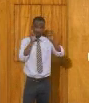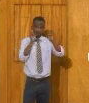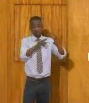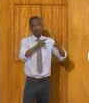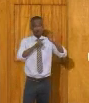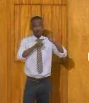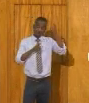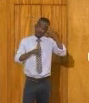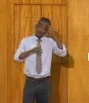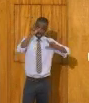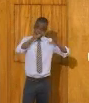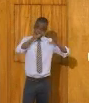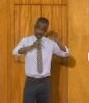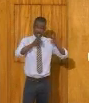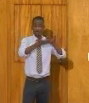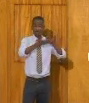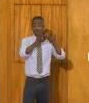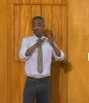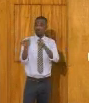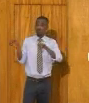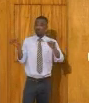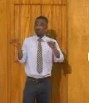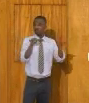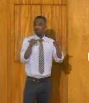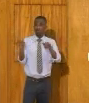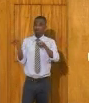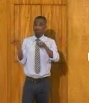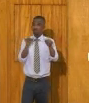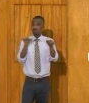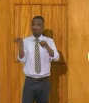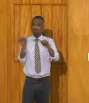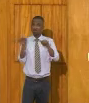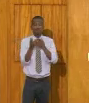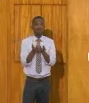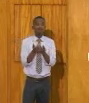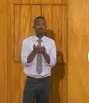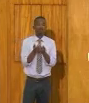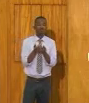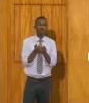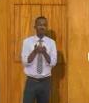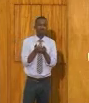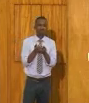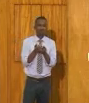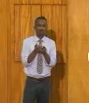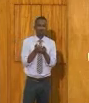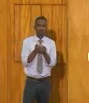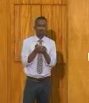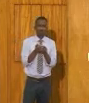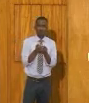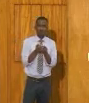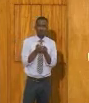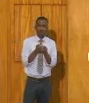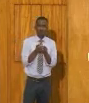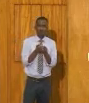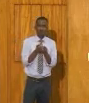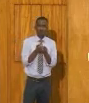collected, tested, and they get their result. And another component of the work we have not shown here, and which is still being presented somewhere, is